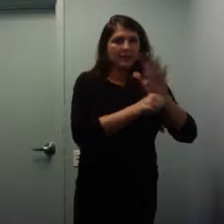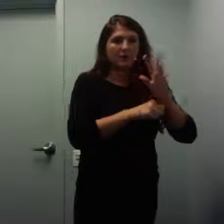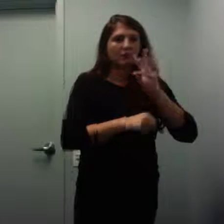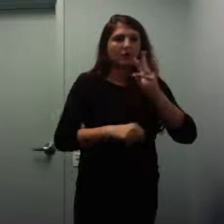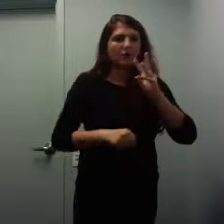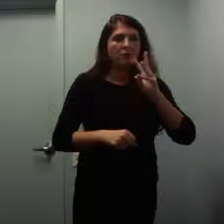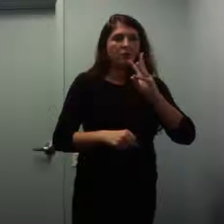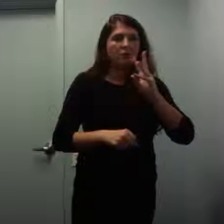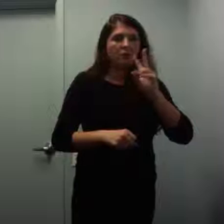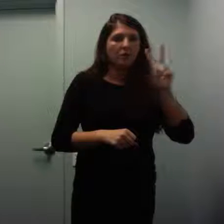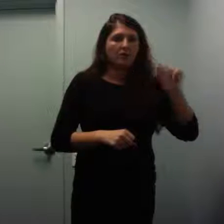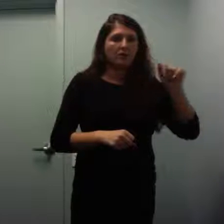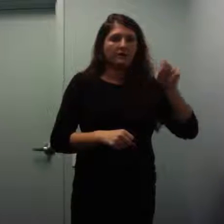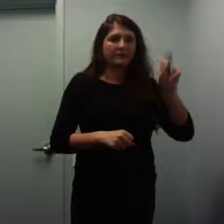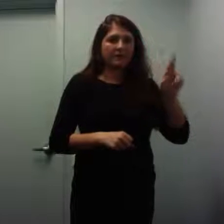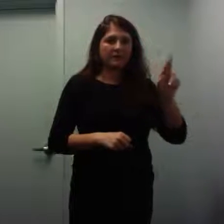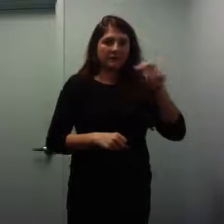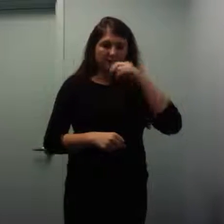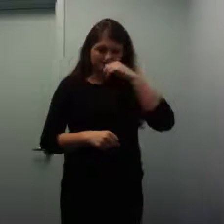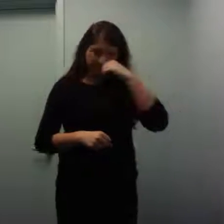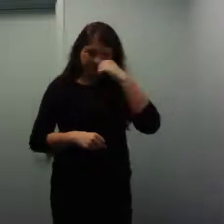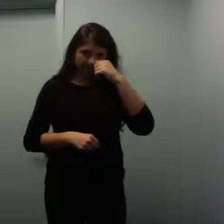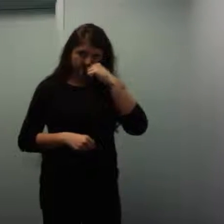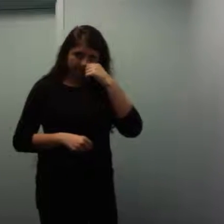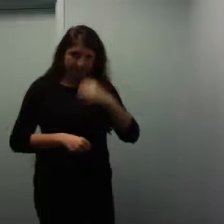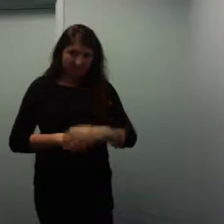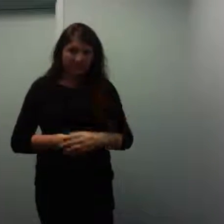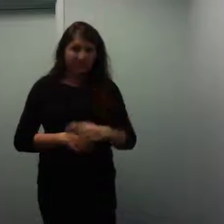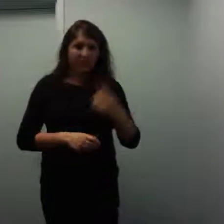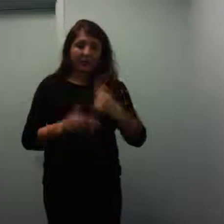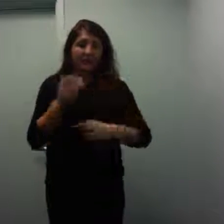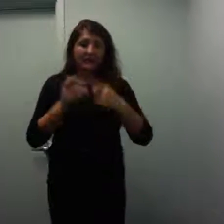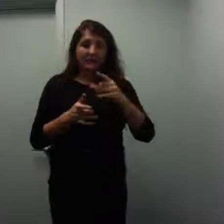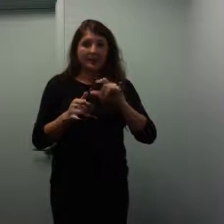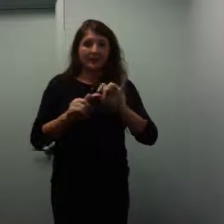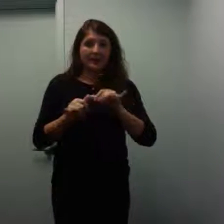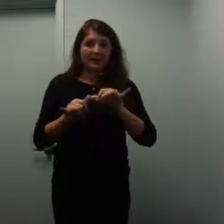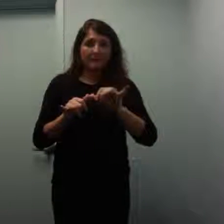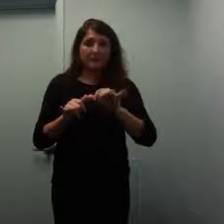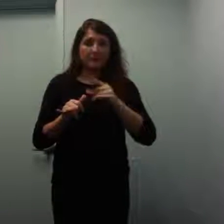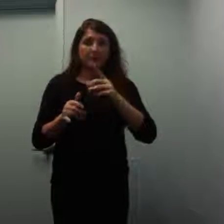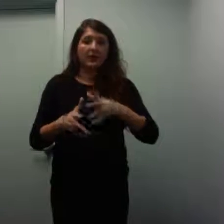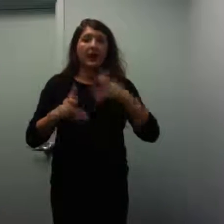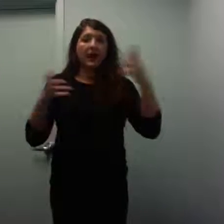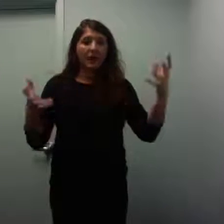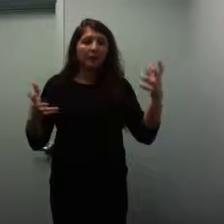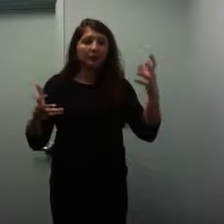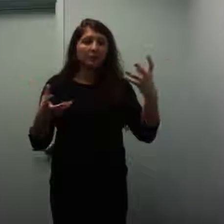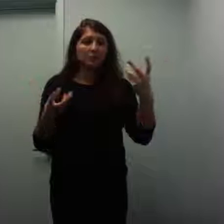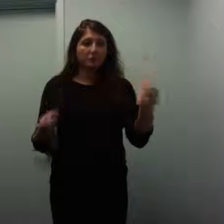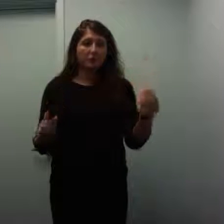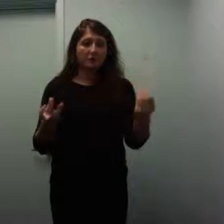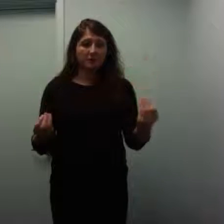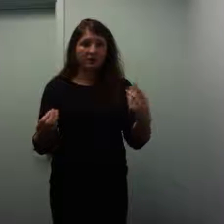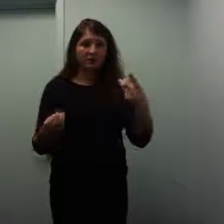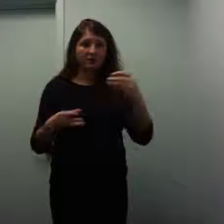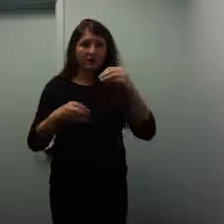telling us is we're measuring how much moisture is in the air at that time compared to how